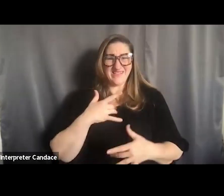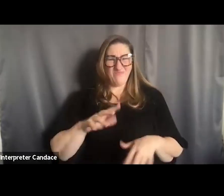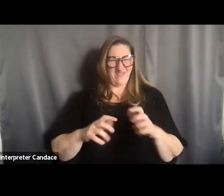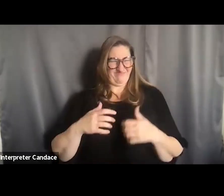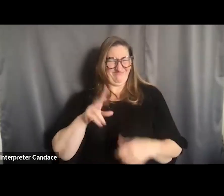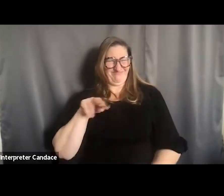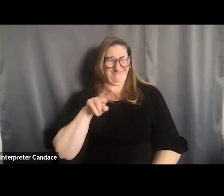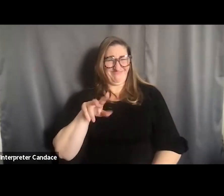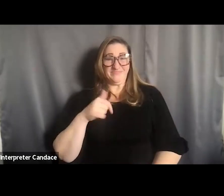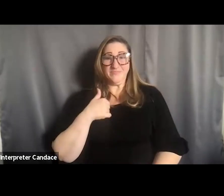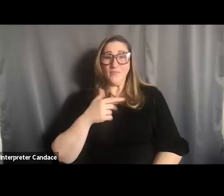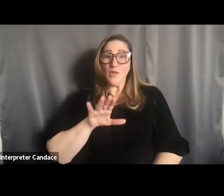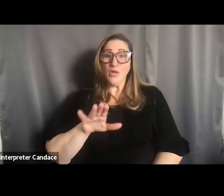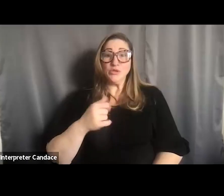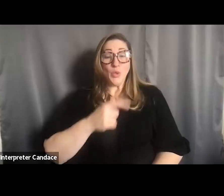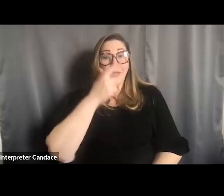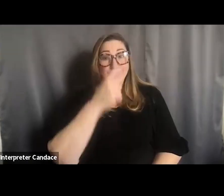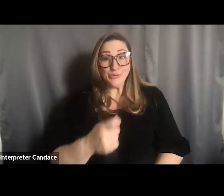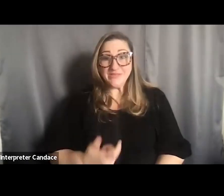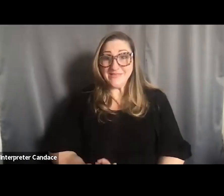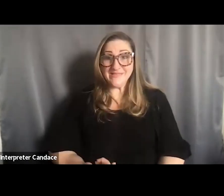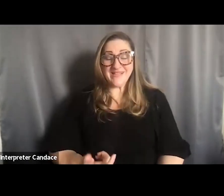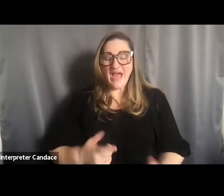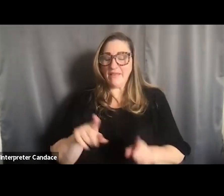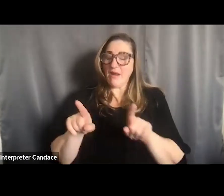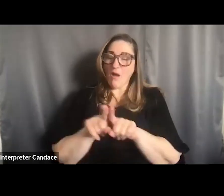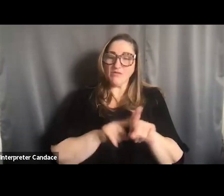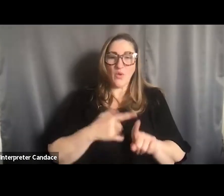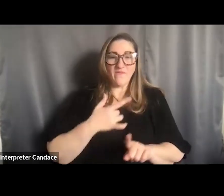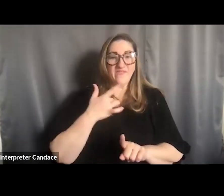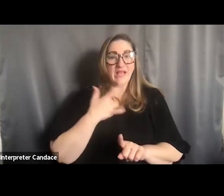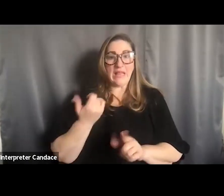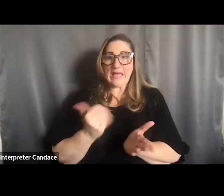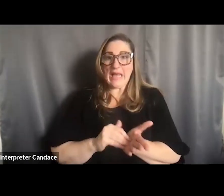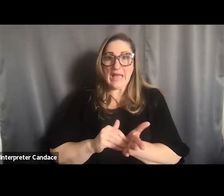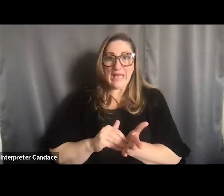constantly work against them, because these are